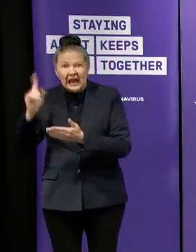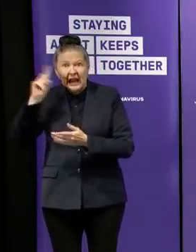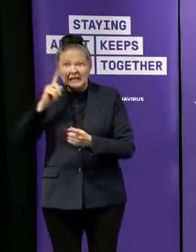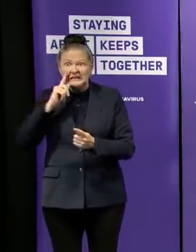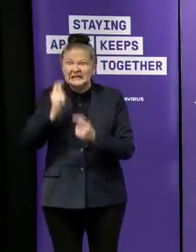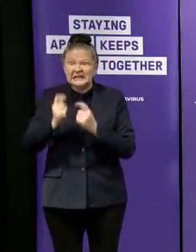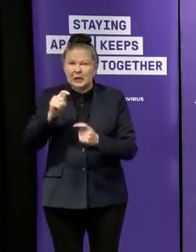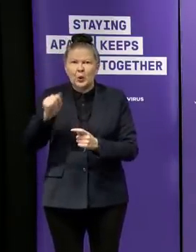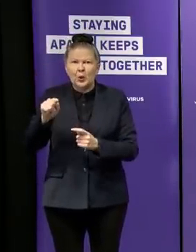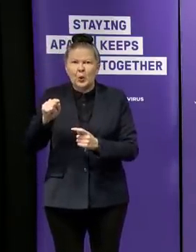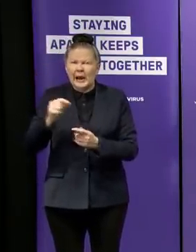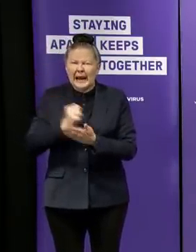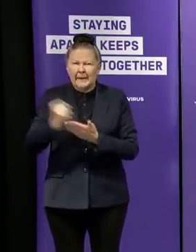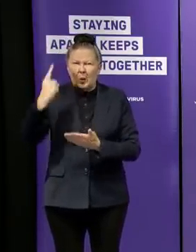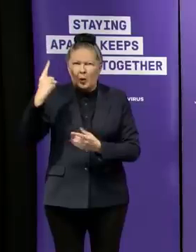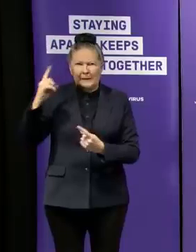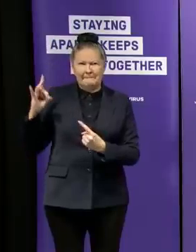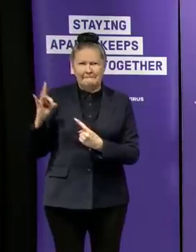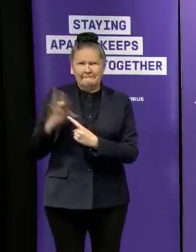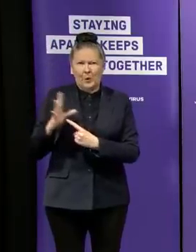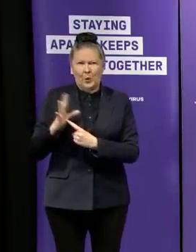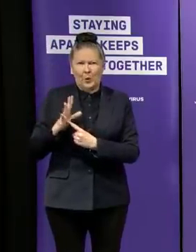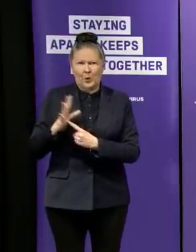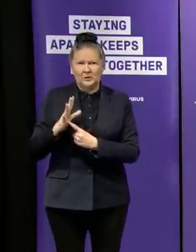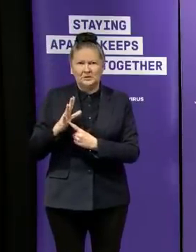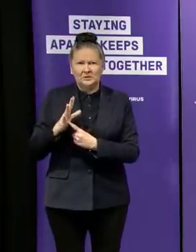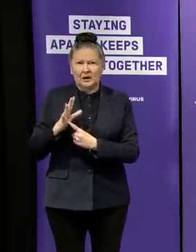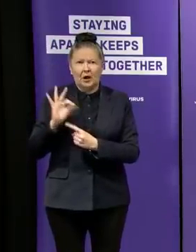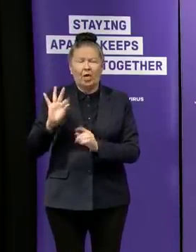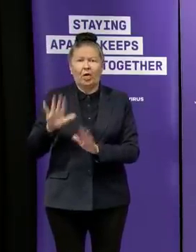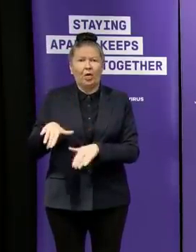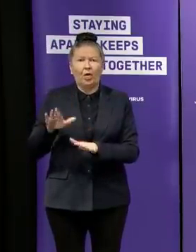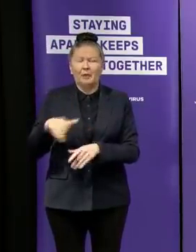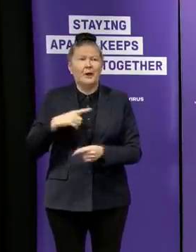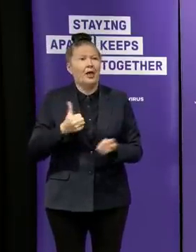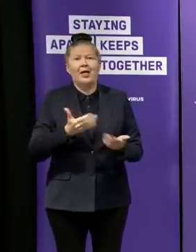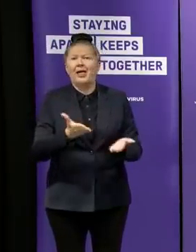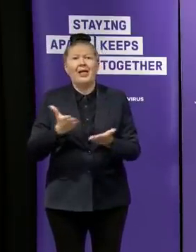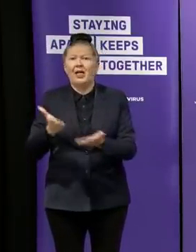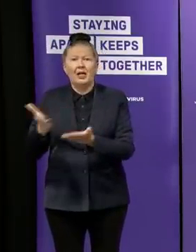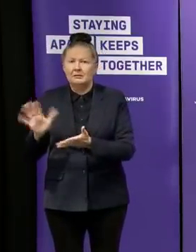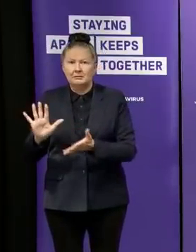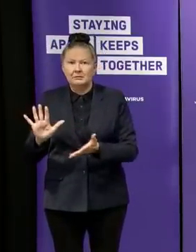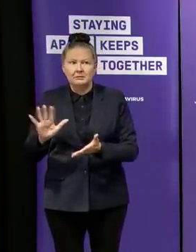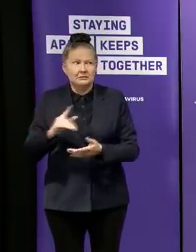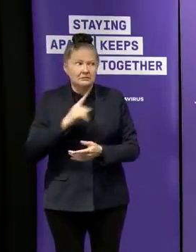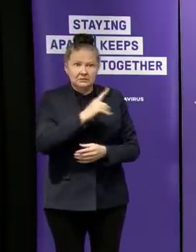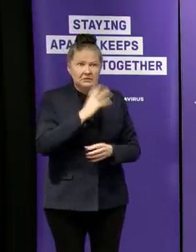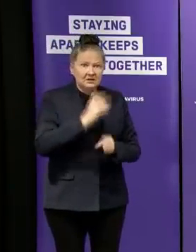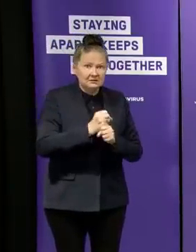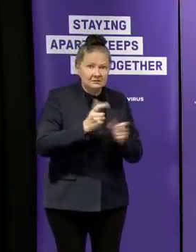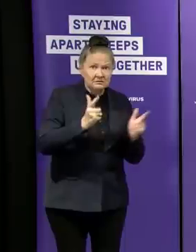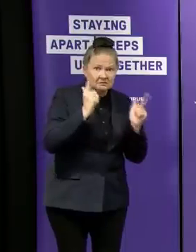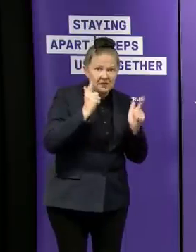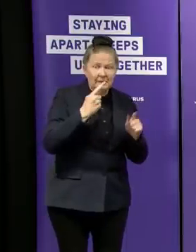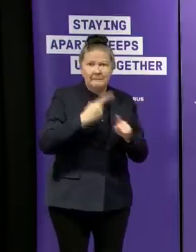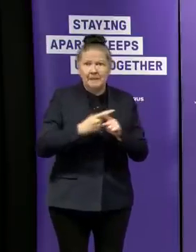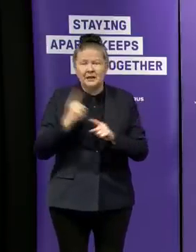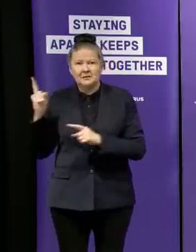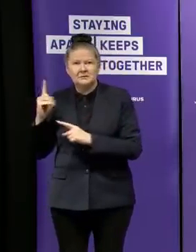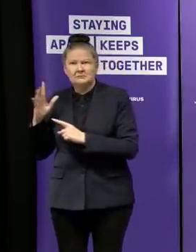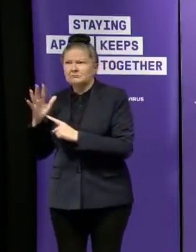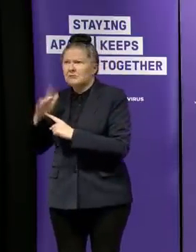important. And the qualitative measures that the Premier talked about and that the public health officials will rely on